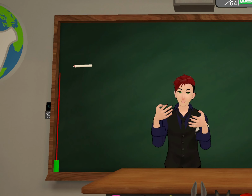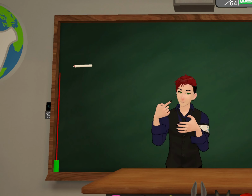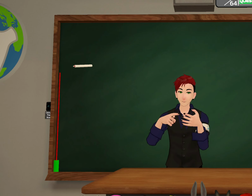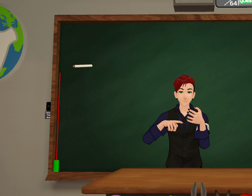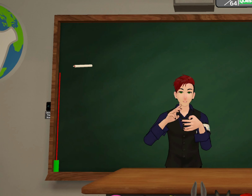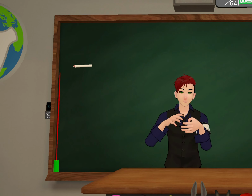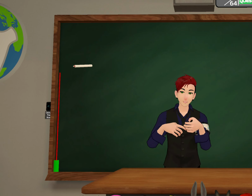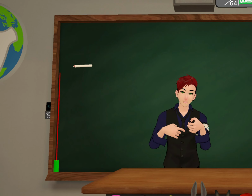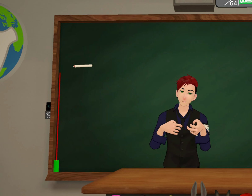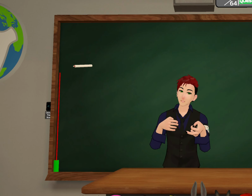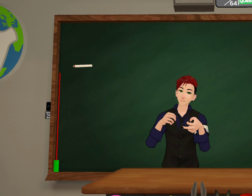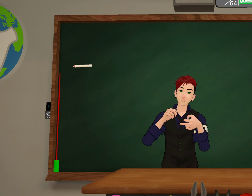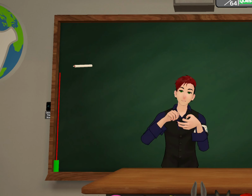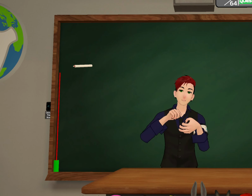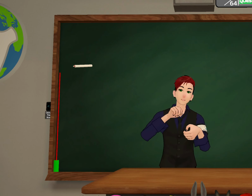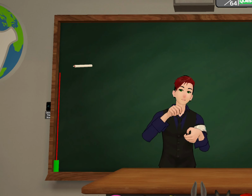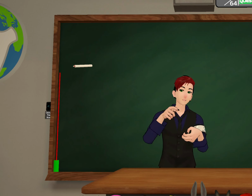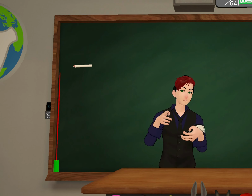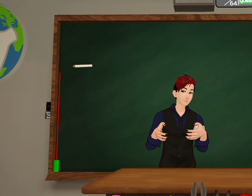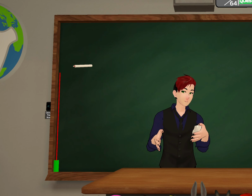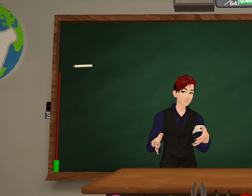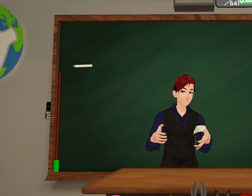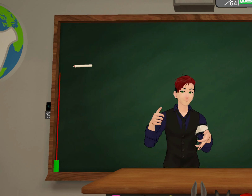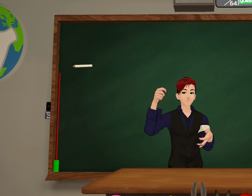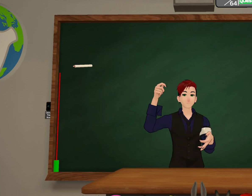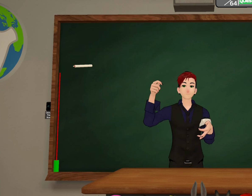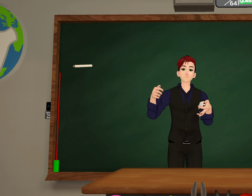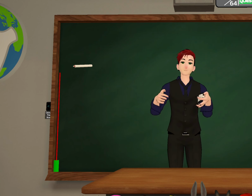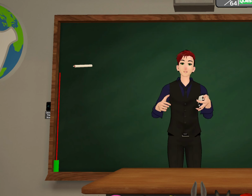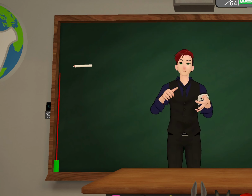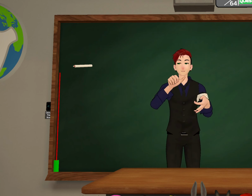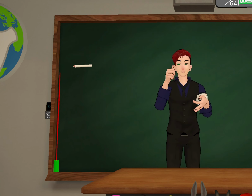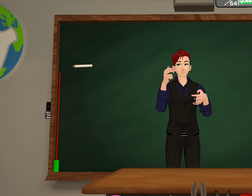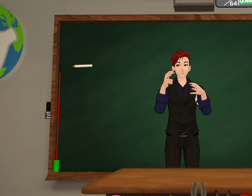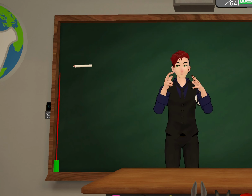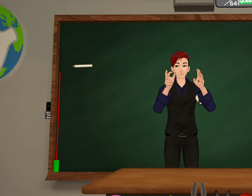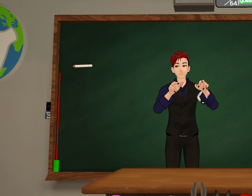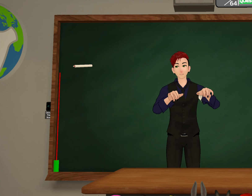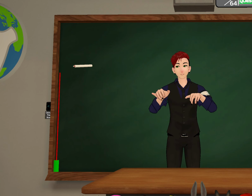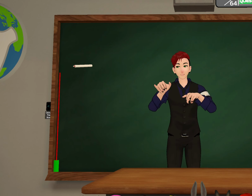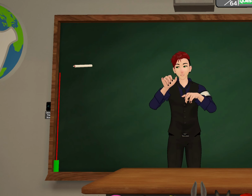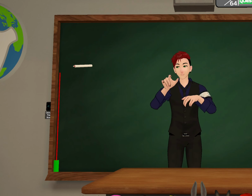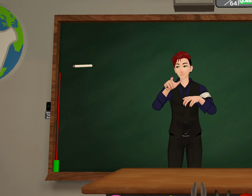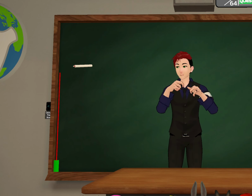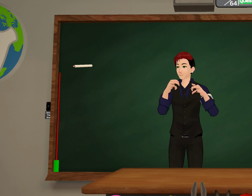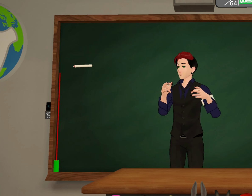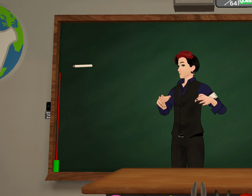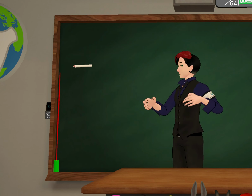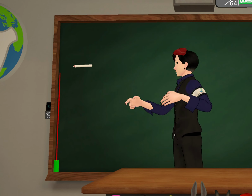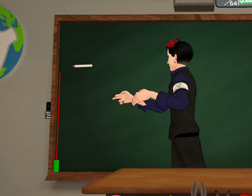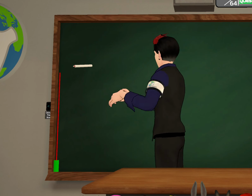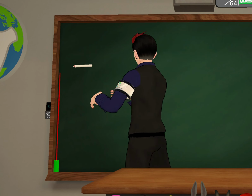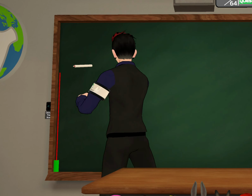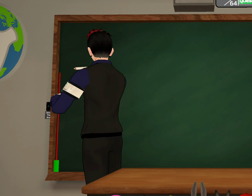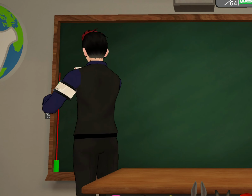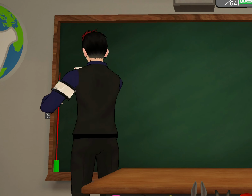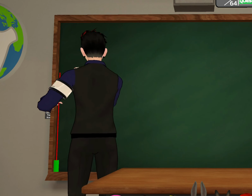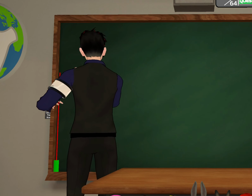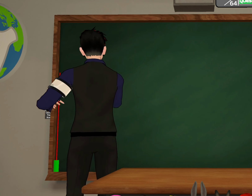that's what you're talking about. No, it just means I love that thing. Another very common ASL idiom that I use